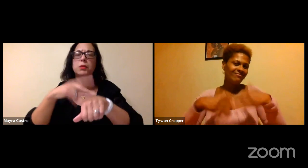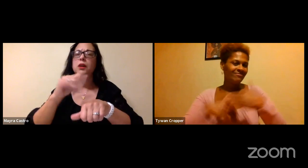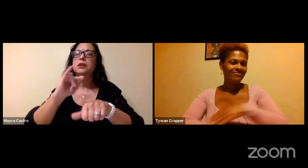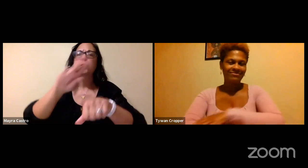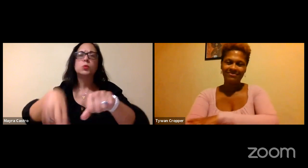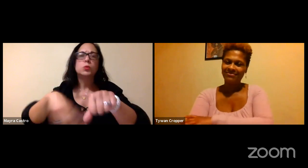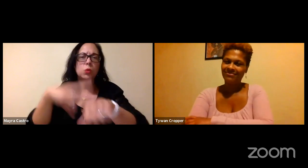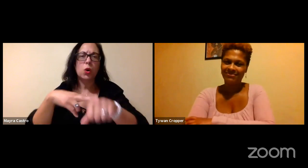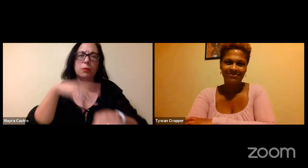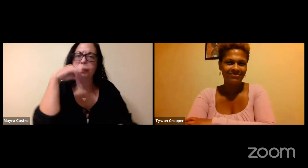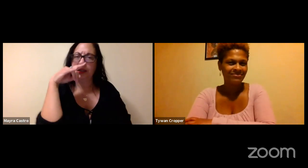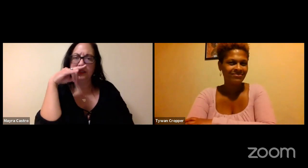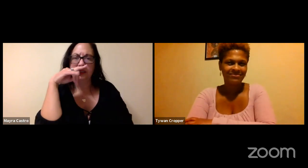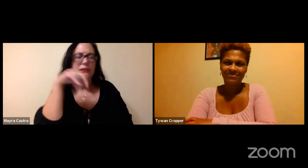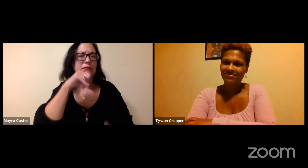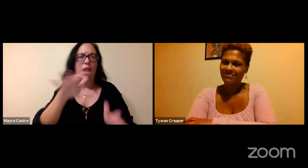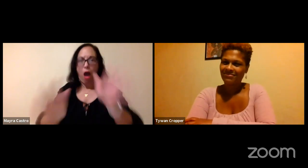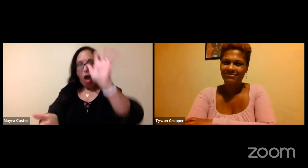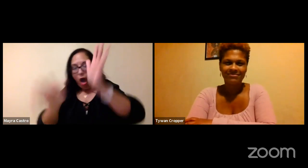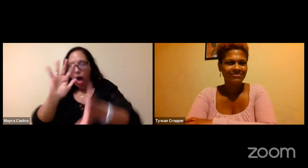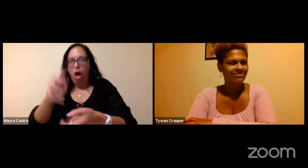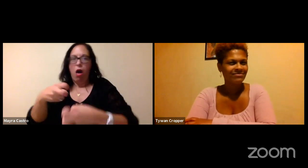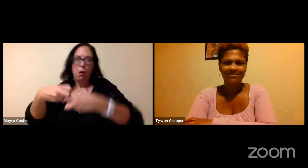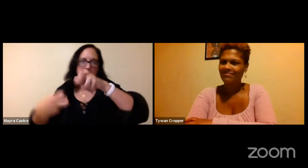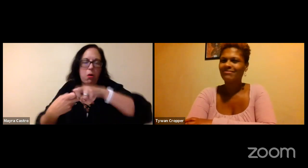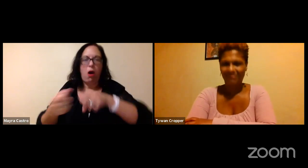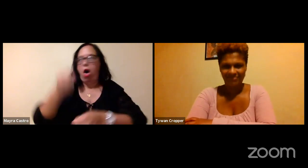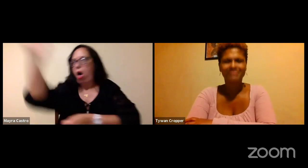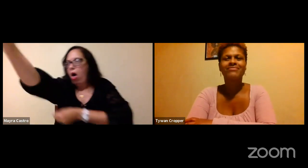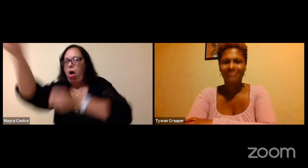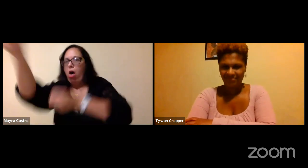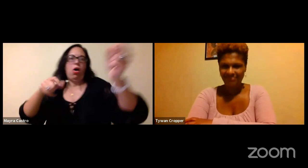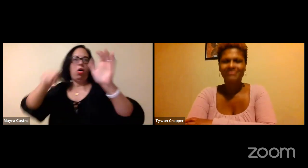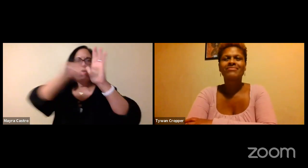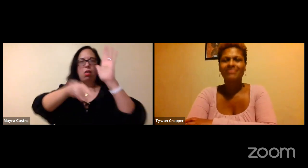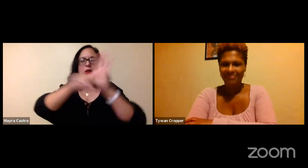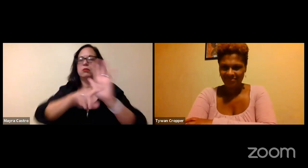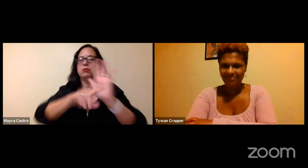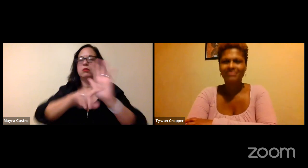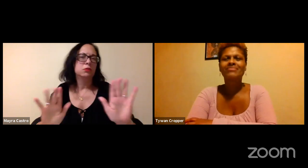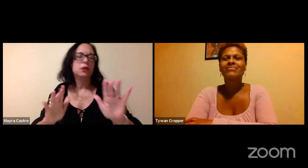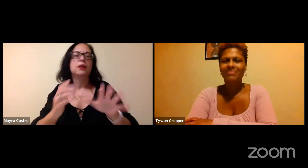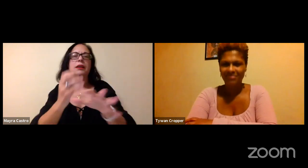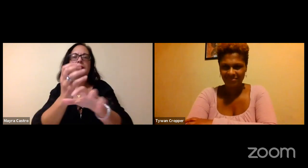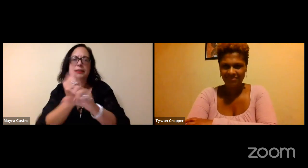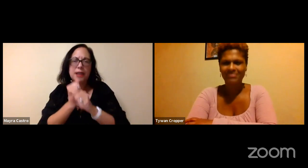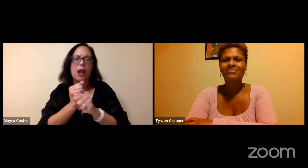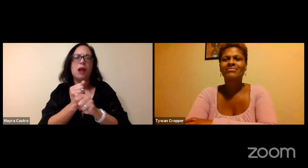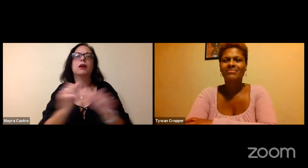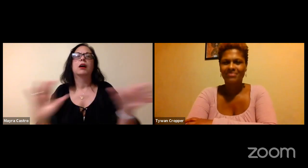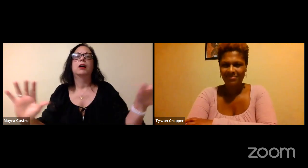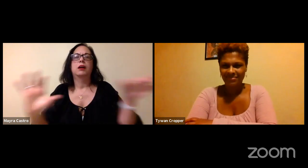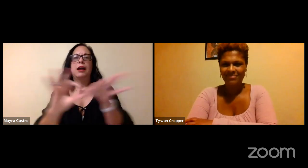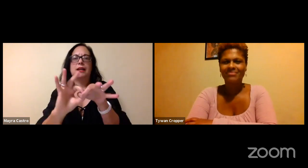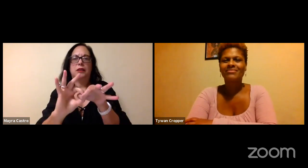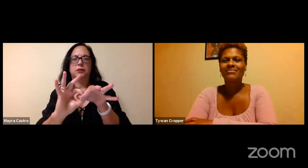to have role models like myself and other Hispanic individuals.